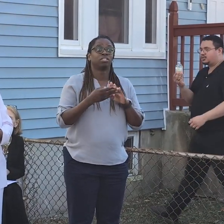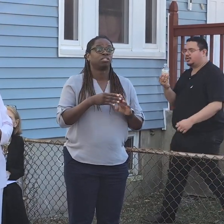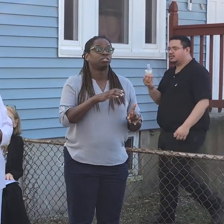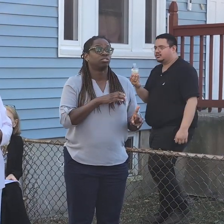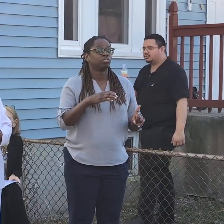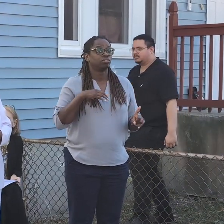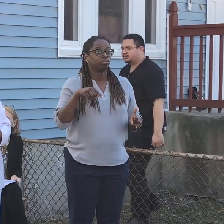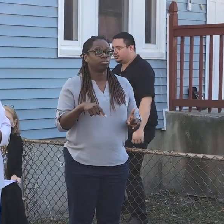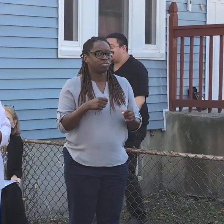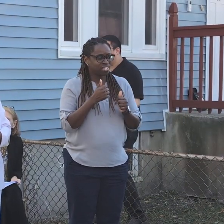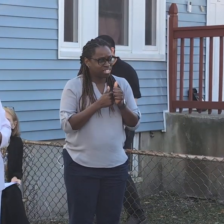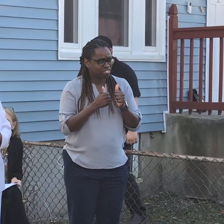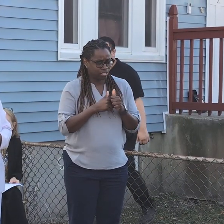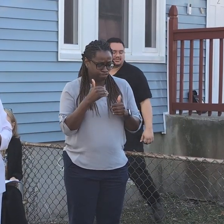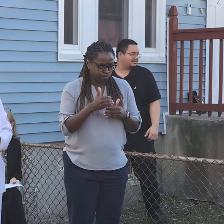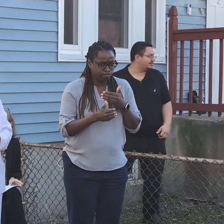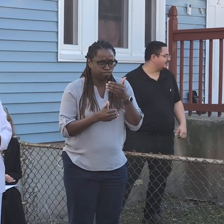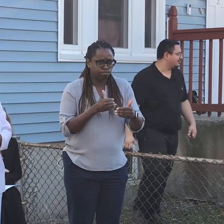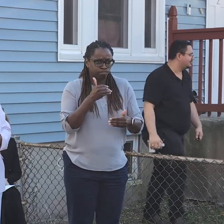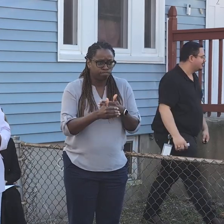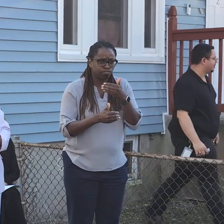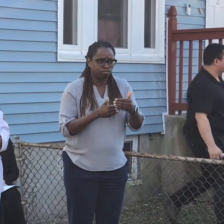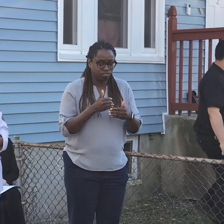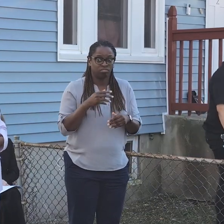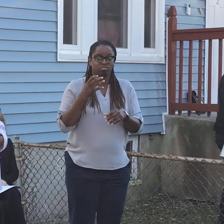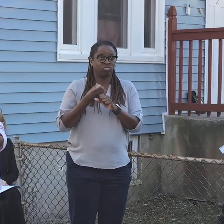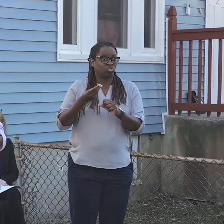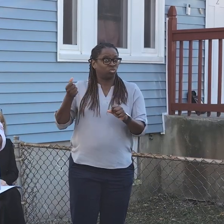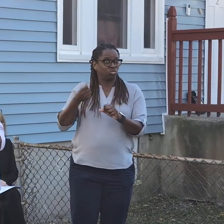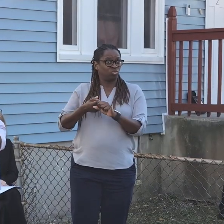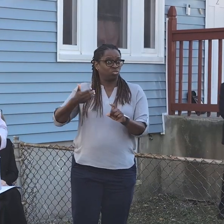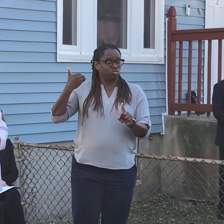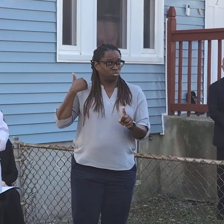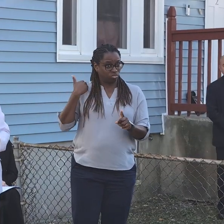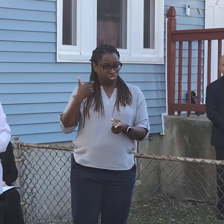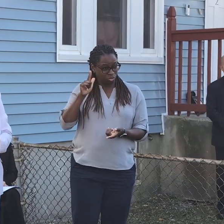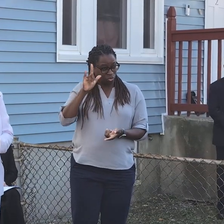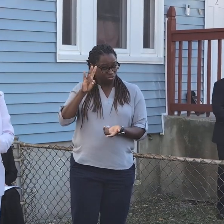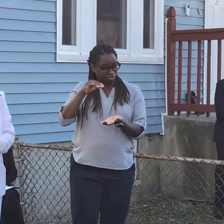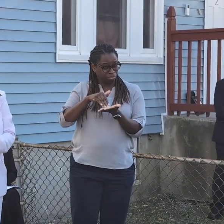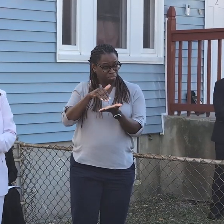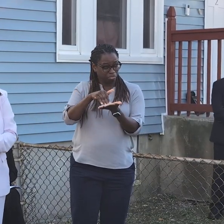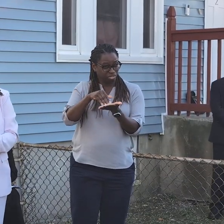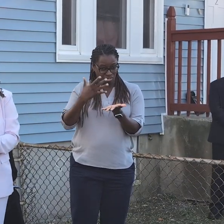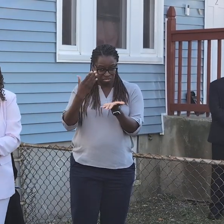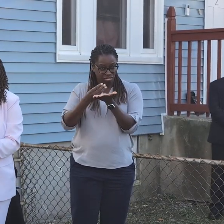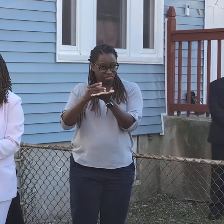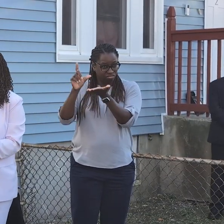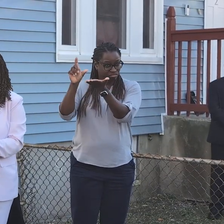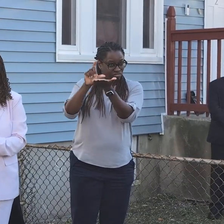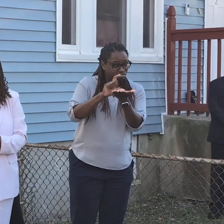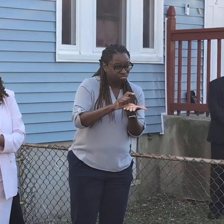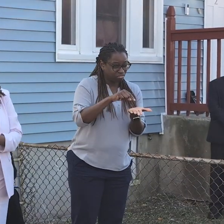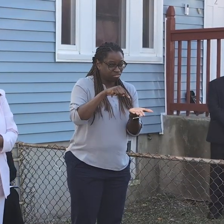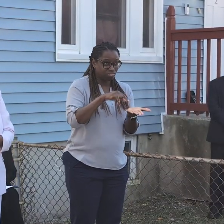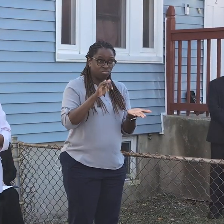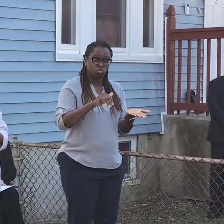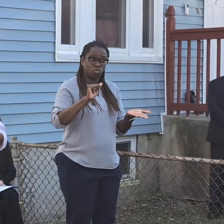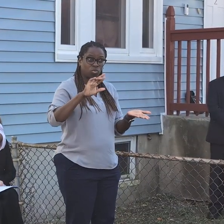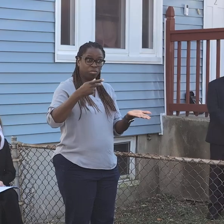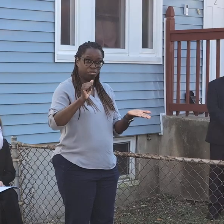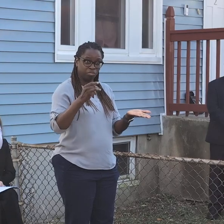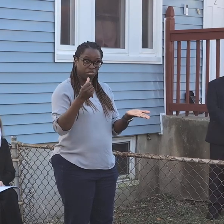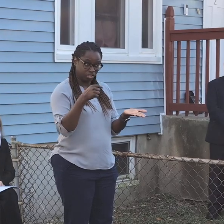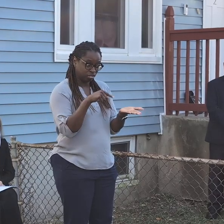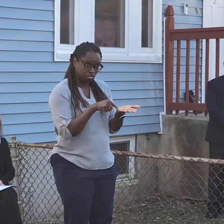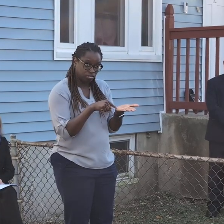the allocation a few years ago for ARPA, allocating $27 million to the Acquisition Opportunity Program, or just a few weeks ago with